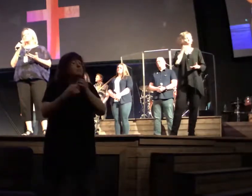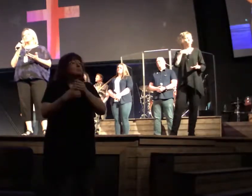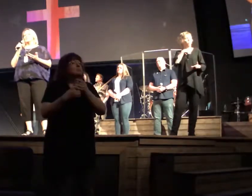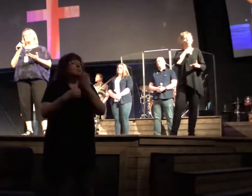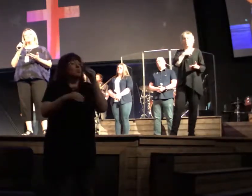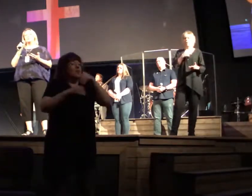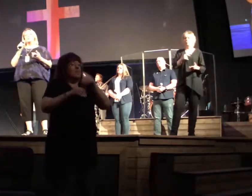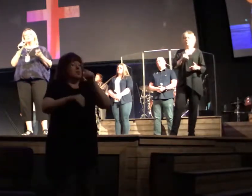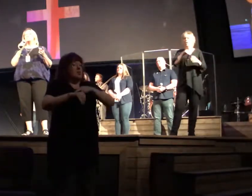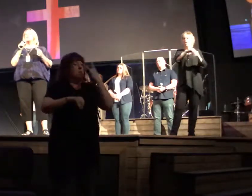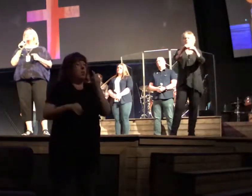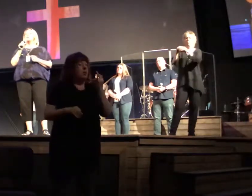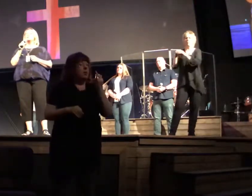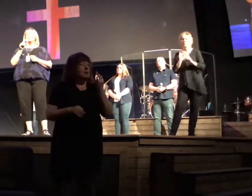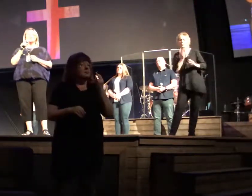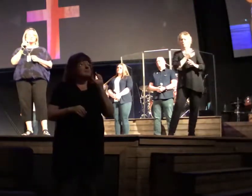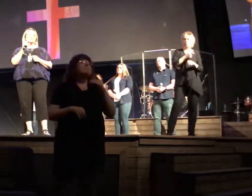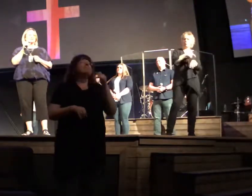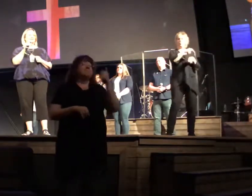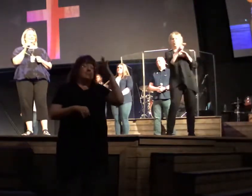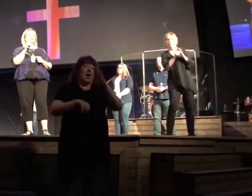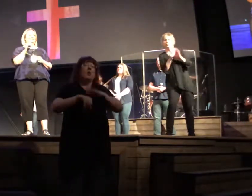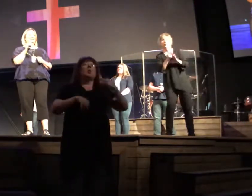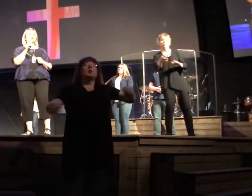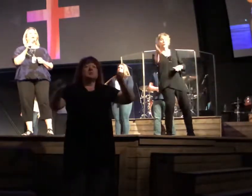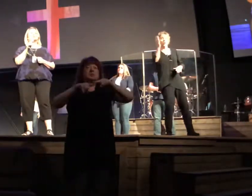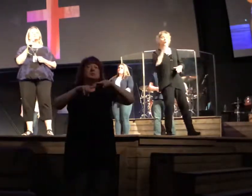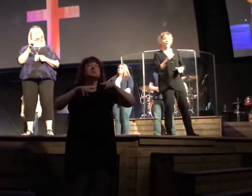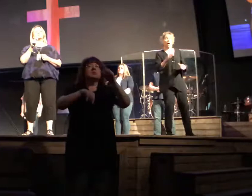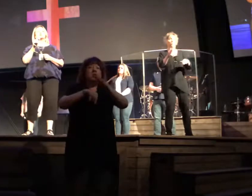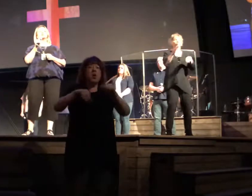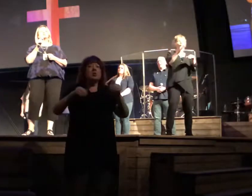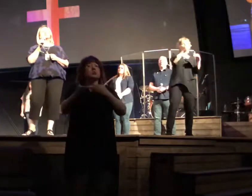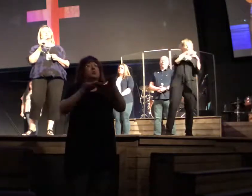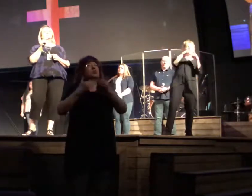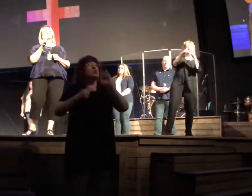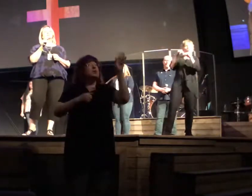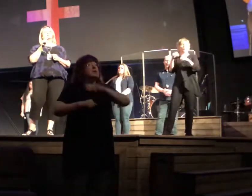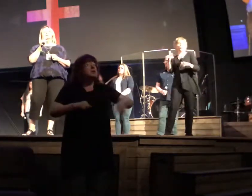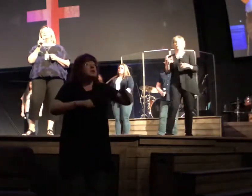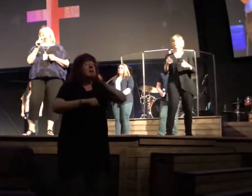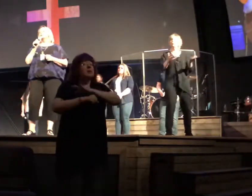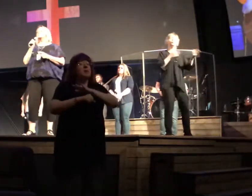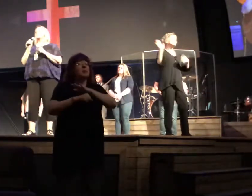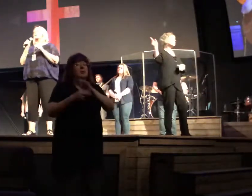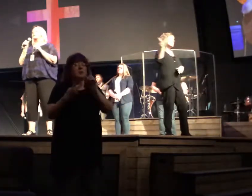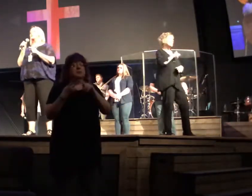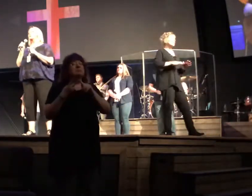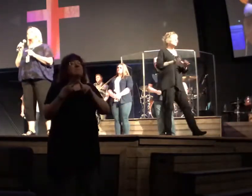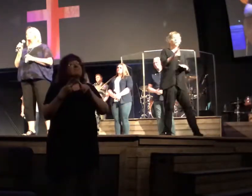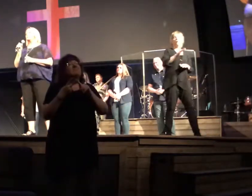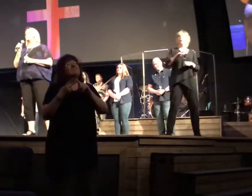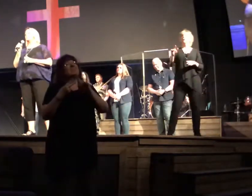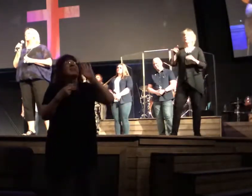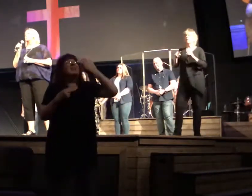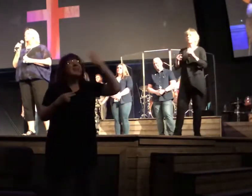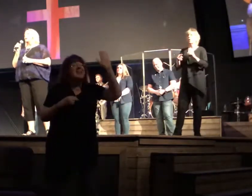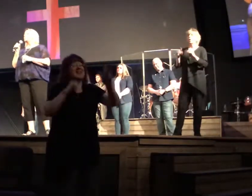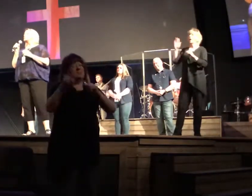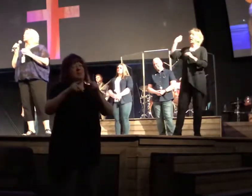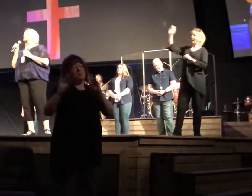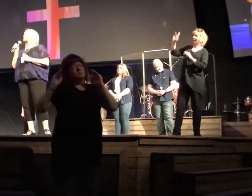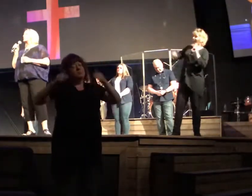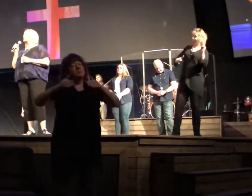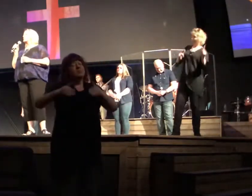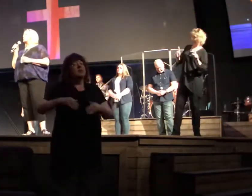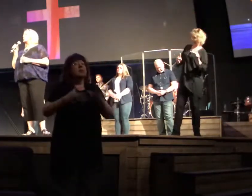invest our time? Well, 1, God calls us to, right? He calls us to serve his kingdom. And 2, it's about his people. I'm